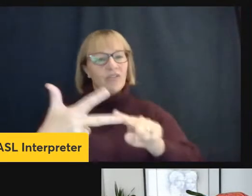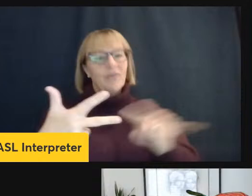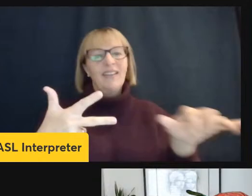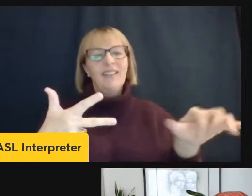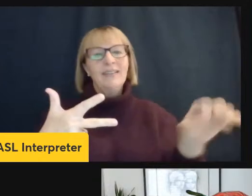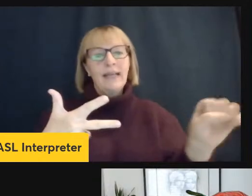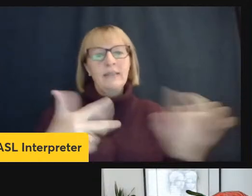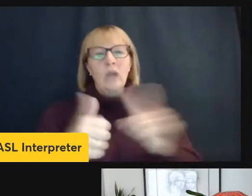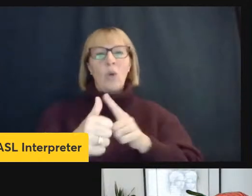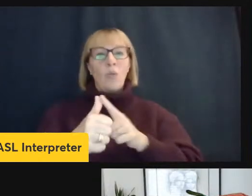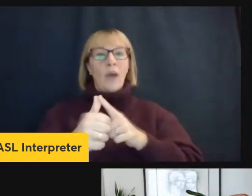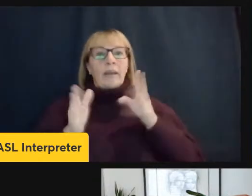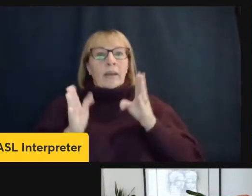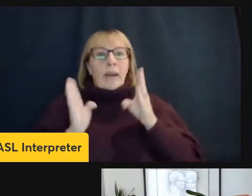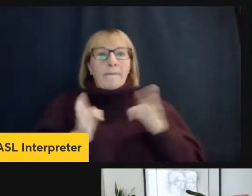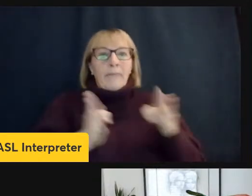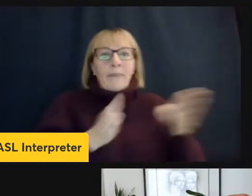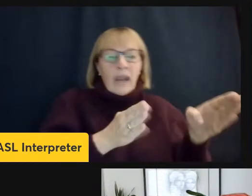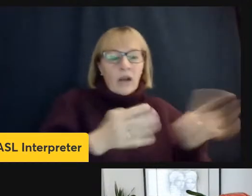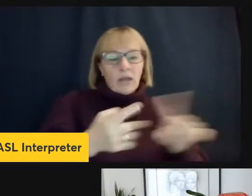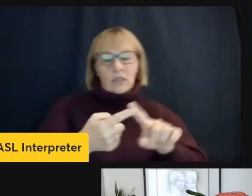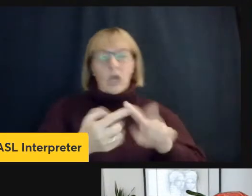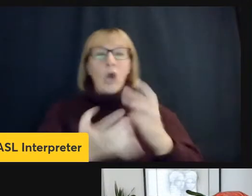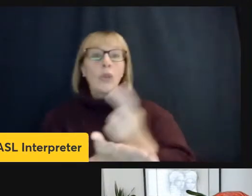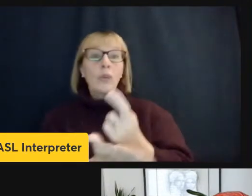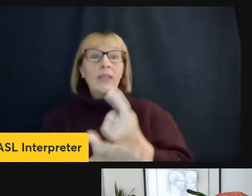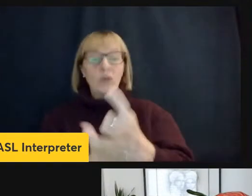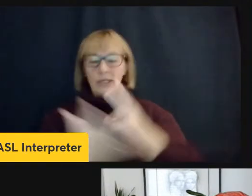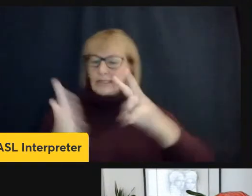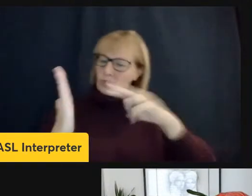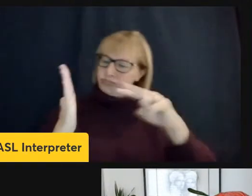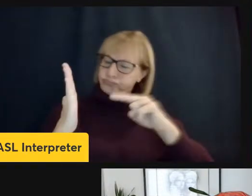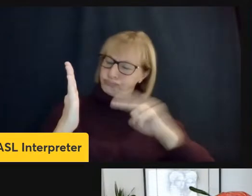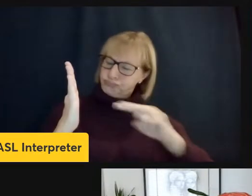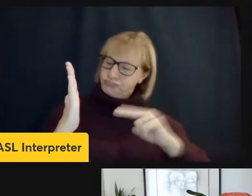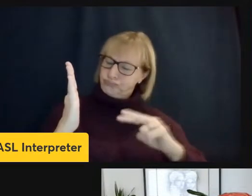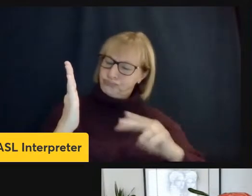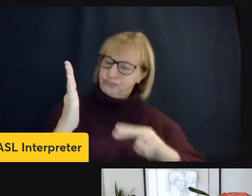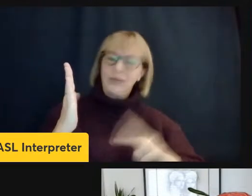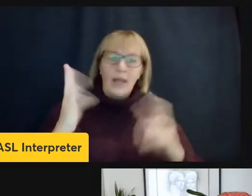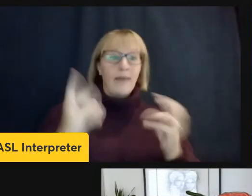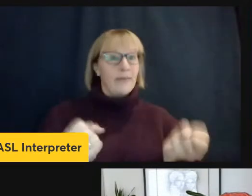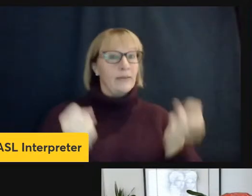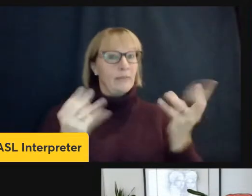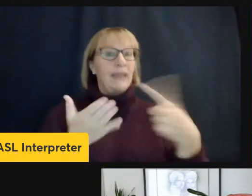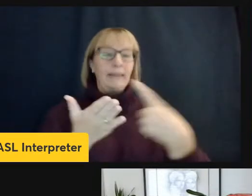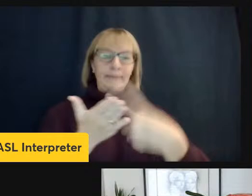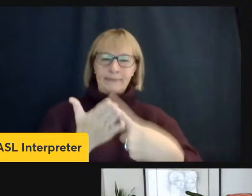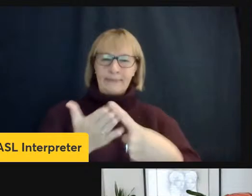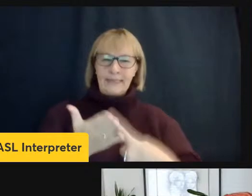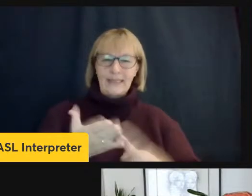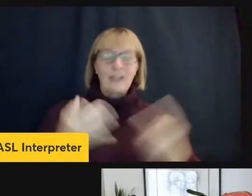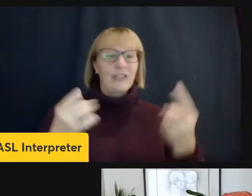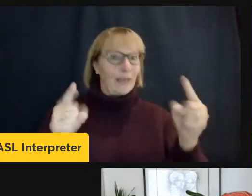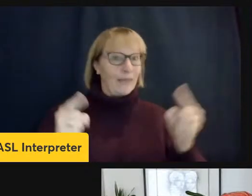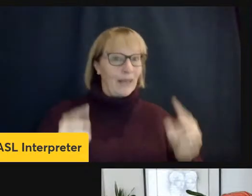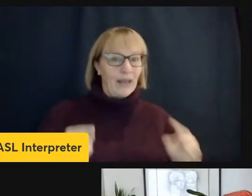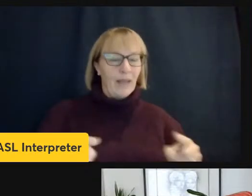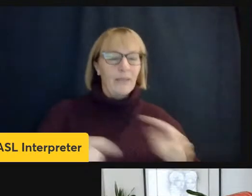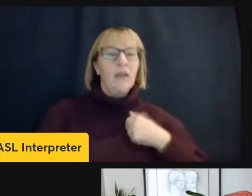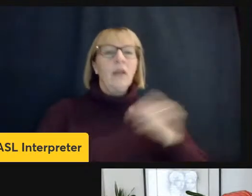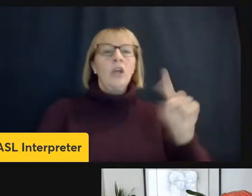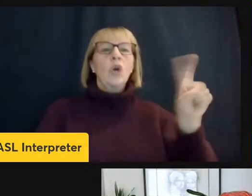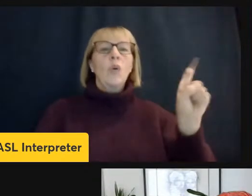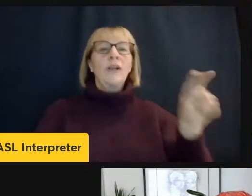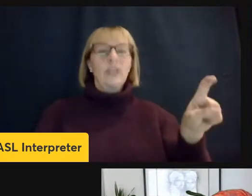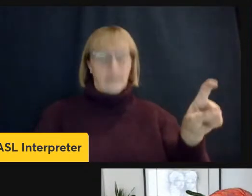get prepared, read the resources we provided over the last 3 talks. There's several of them. Have your questions,